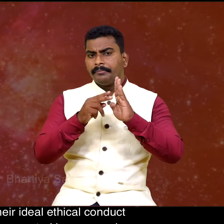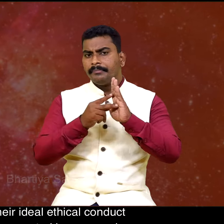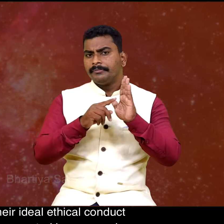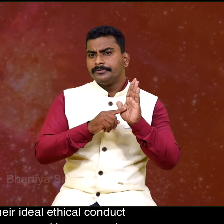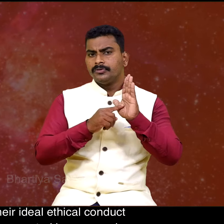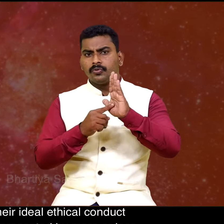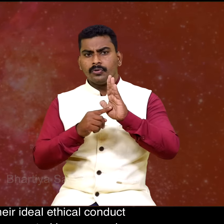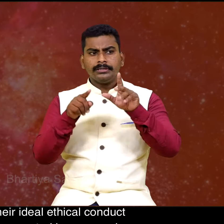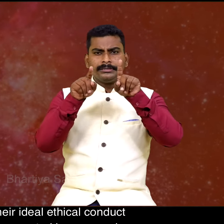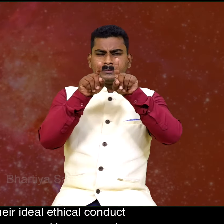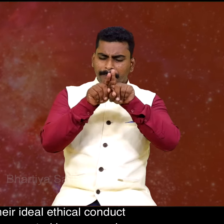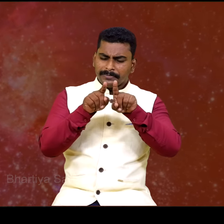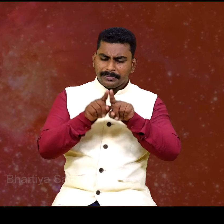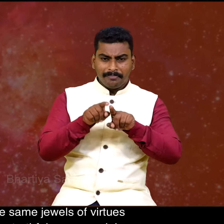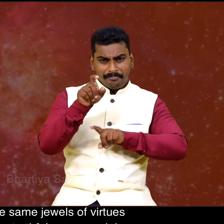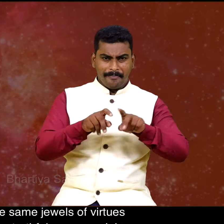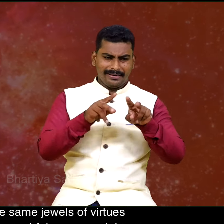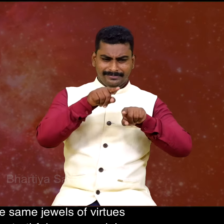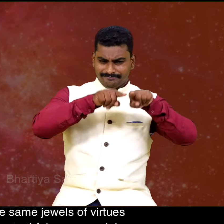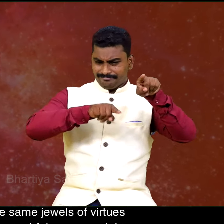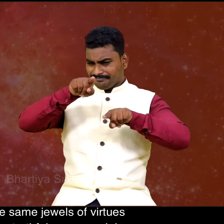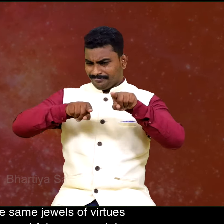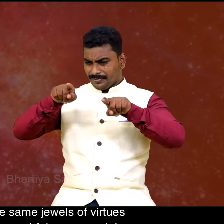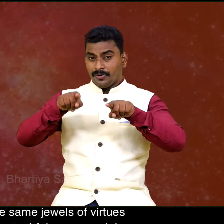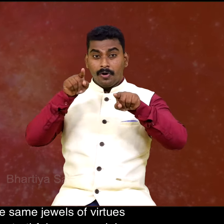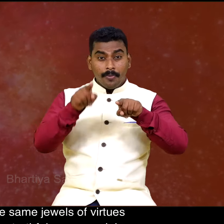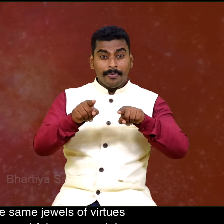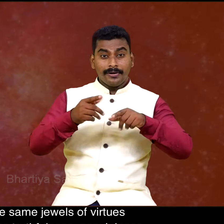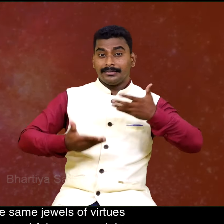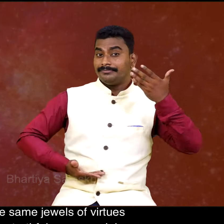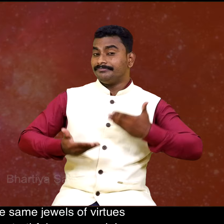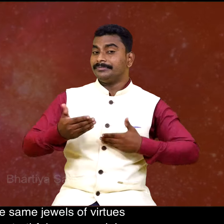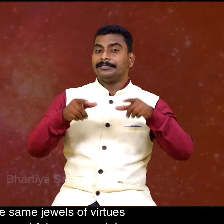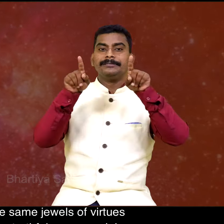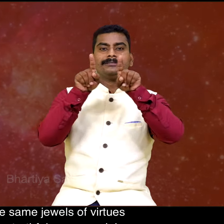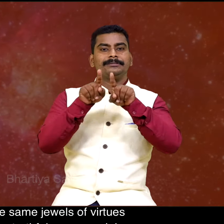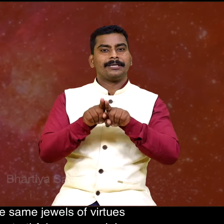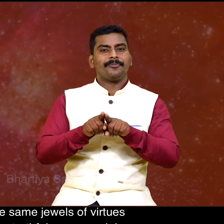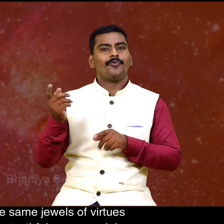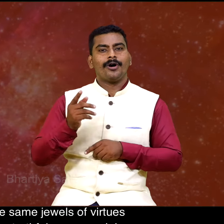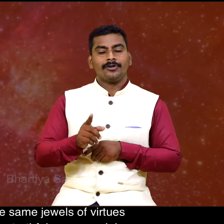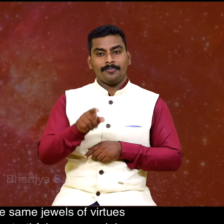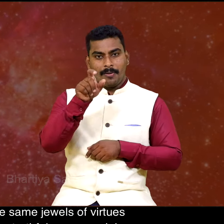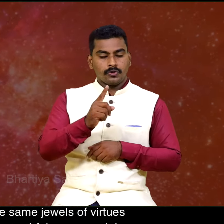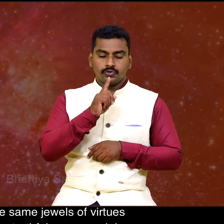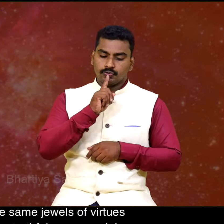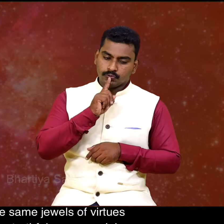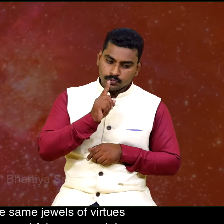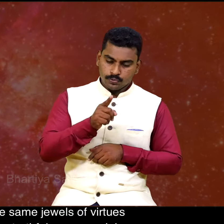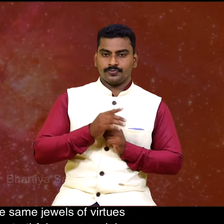more or less the same jewels of virtues such as truthfulness,